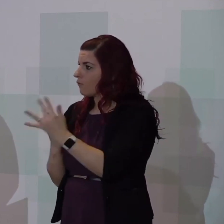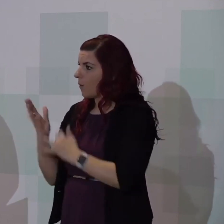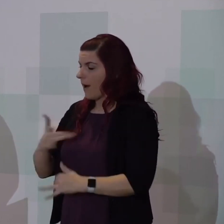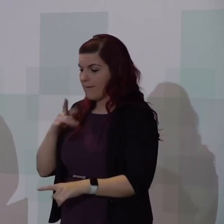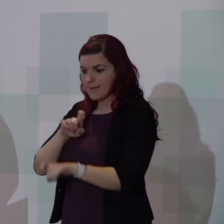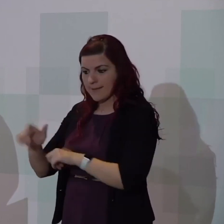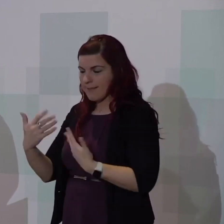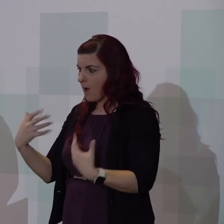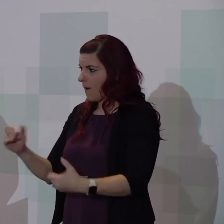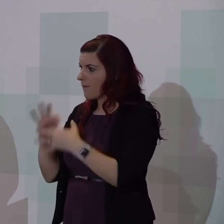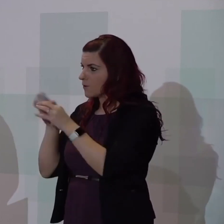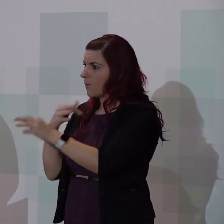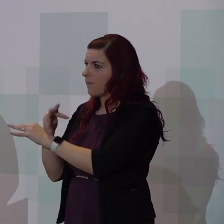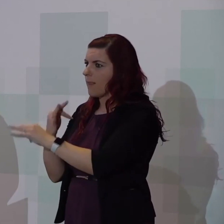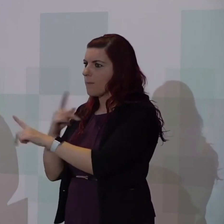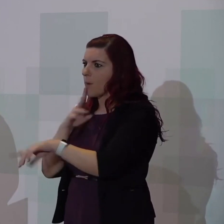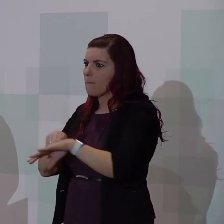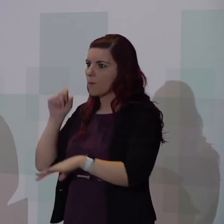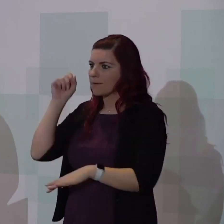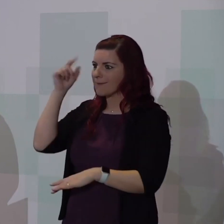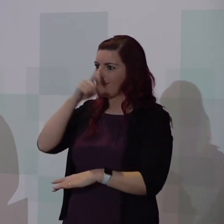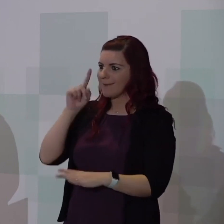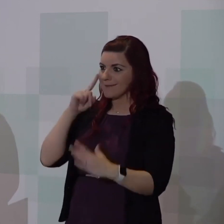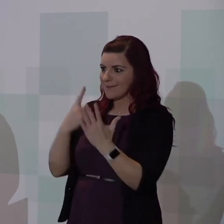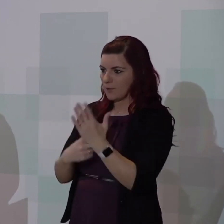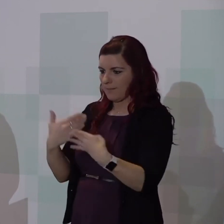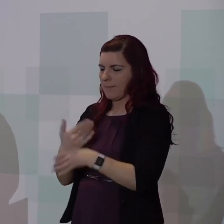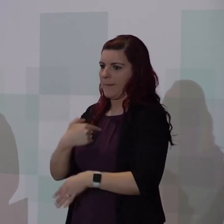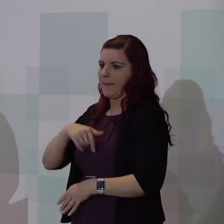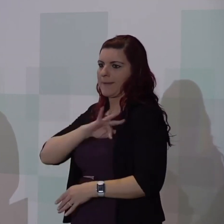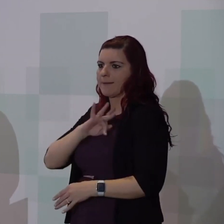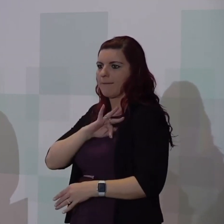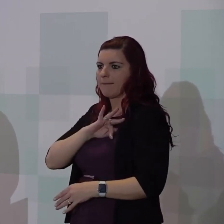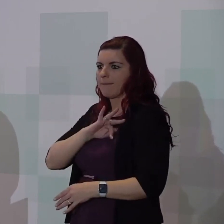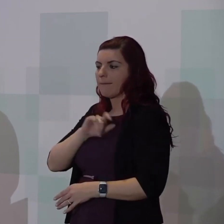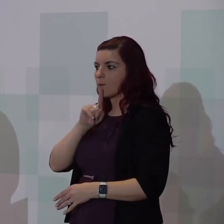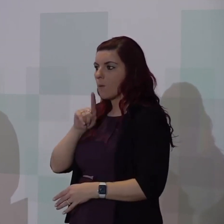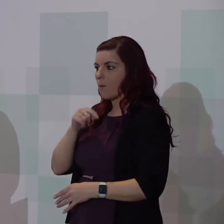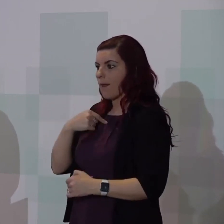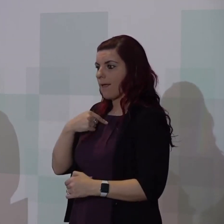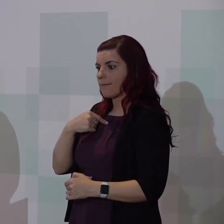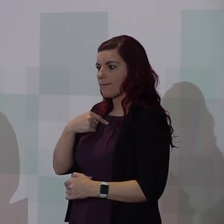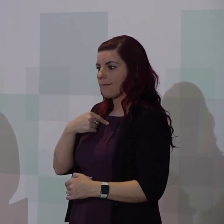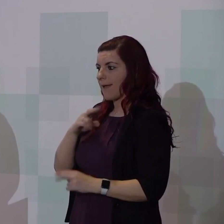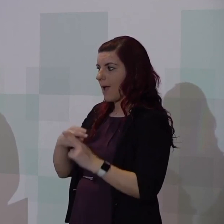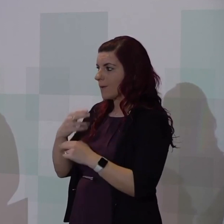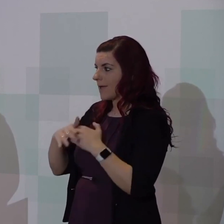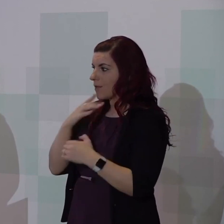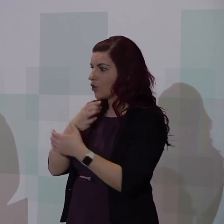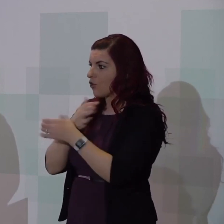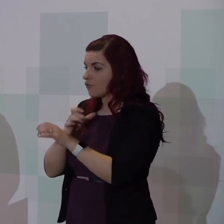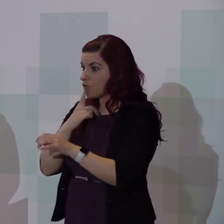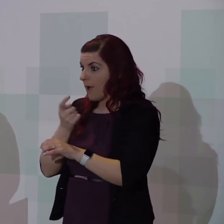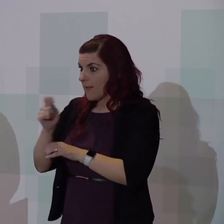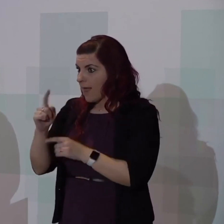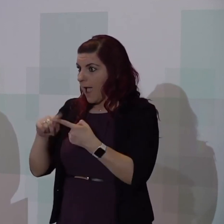does, most of the difficult decisions were left to me. When I was travelling outside of the country, I needed a letter for permission